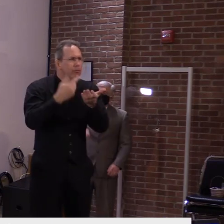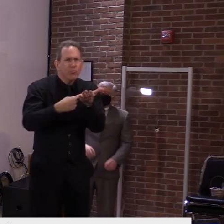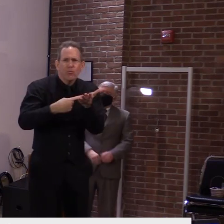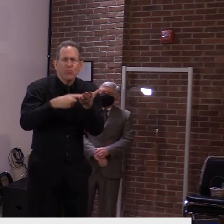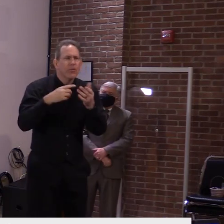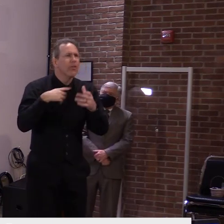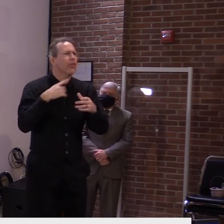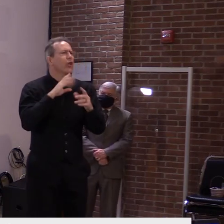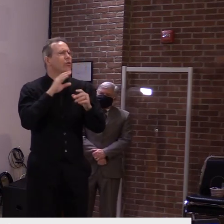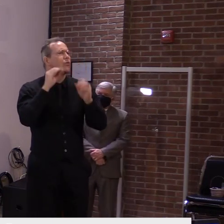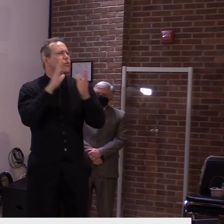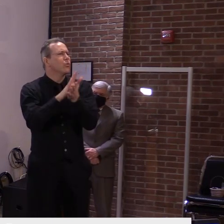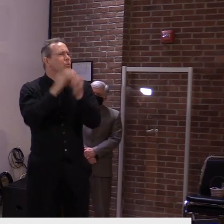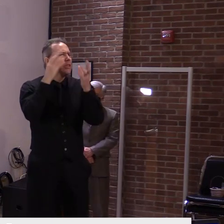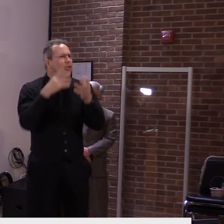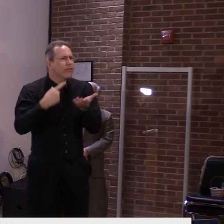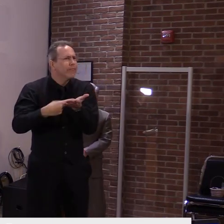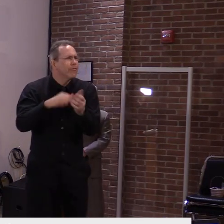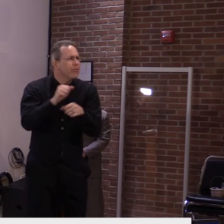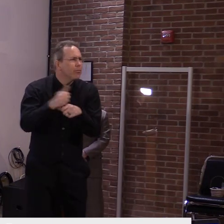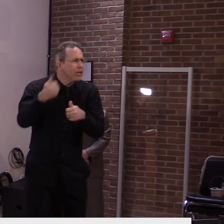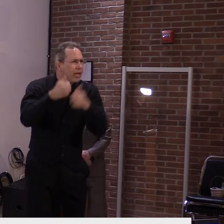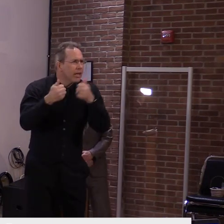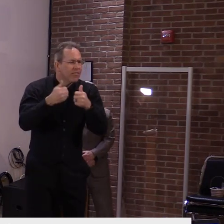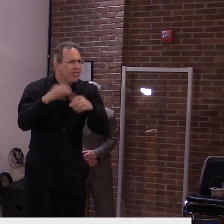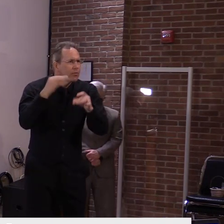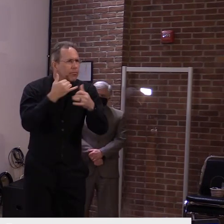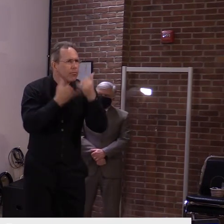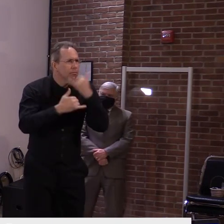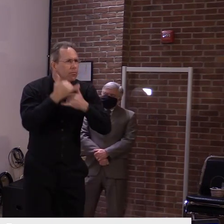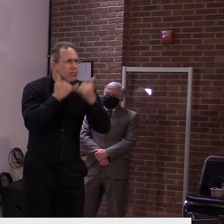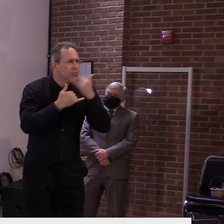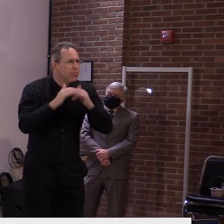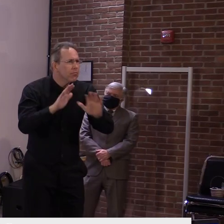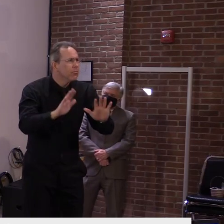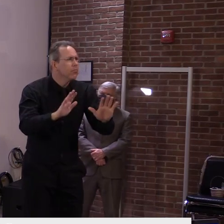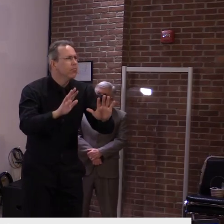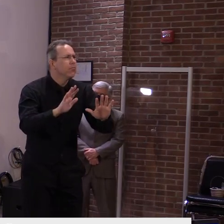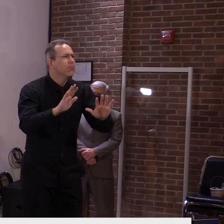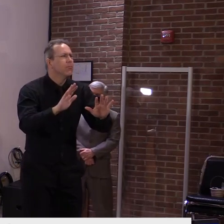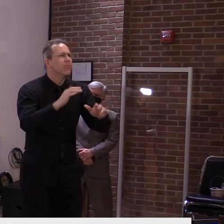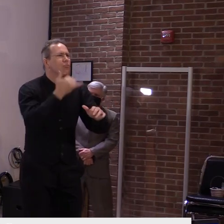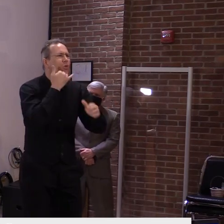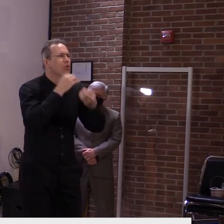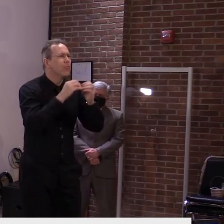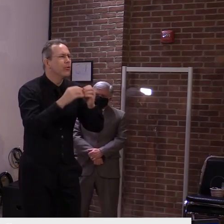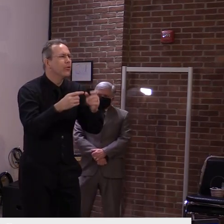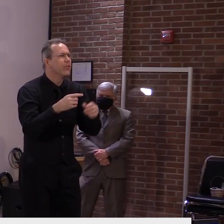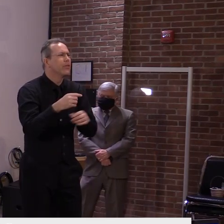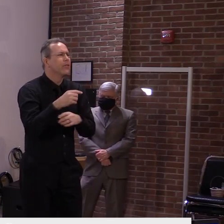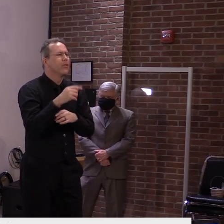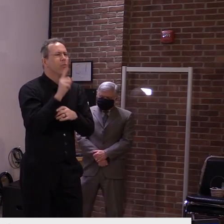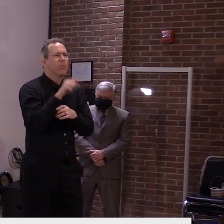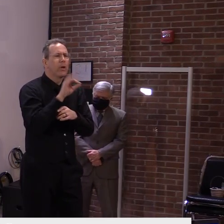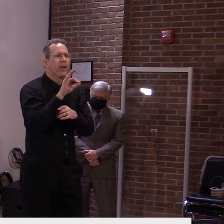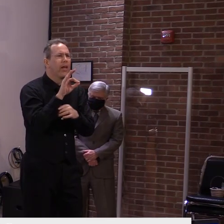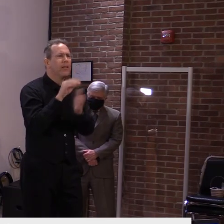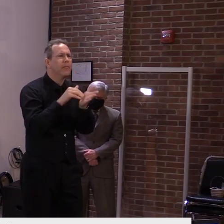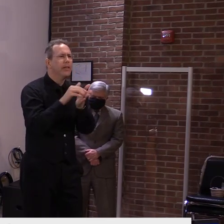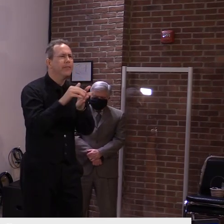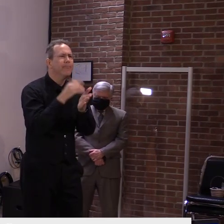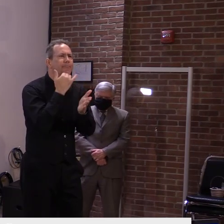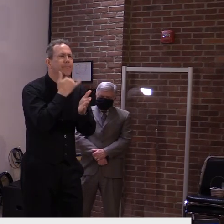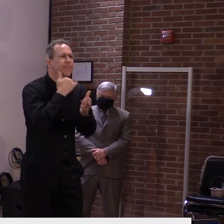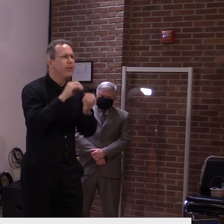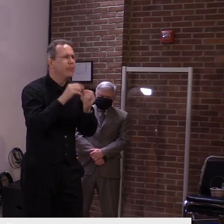that we were not going to be receiving anything next week, and a very limited supply the following week. But they hoped to ramp back